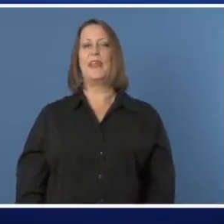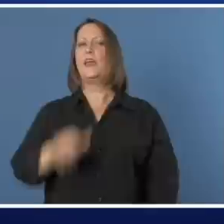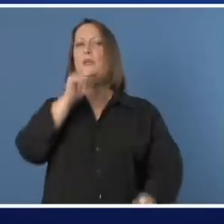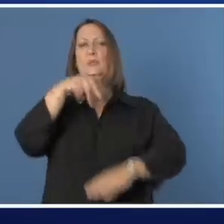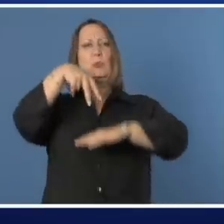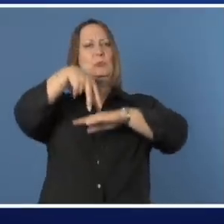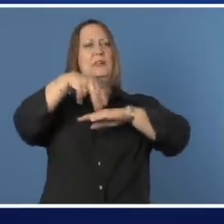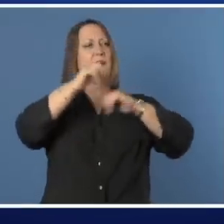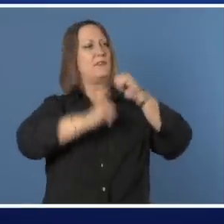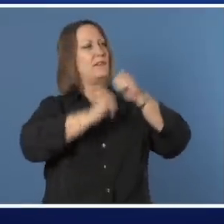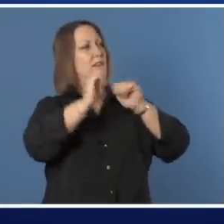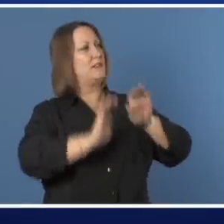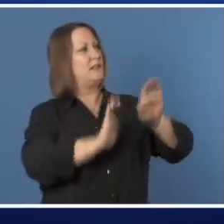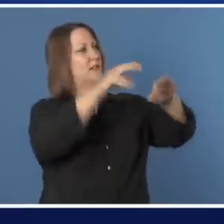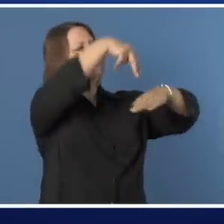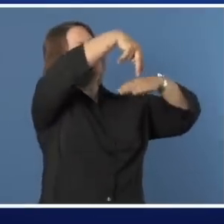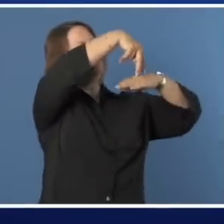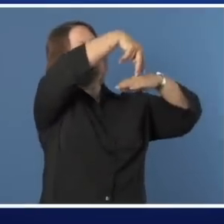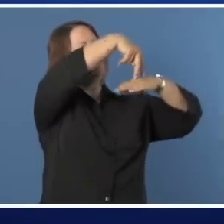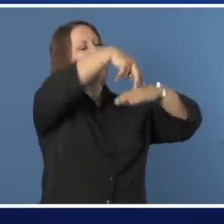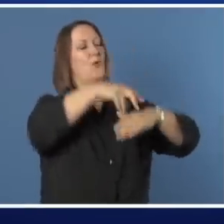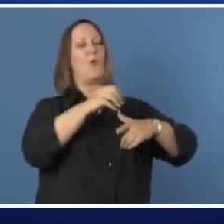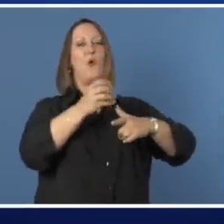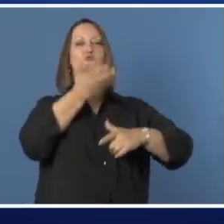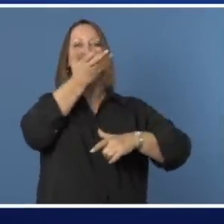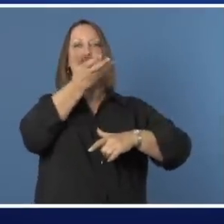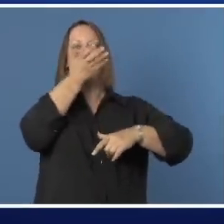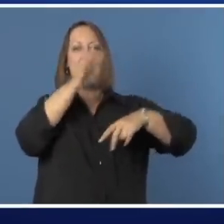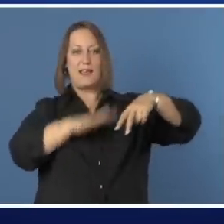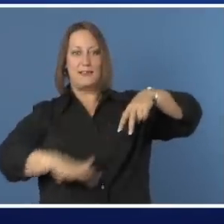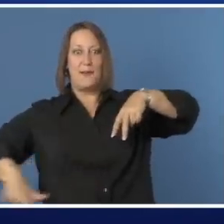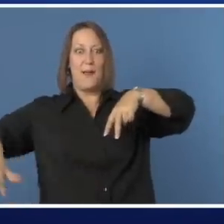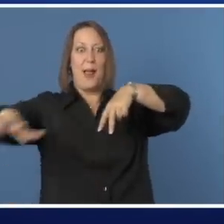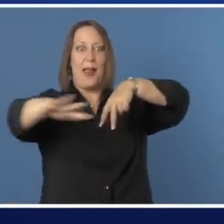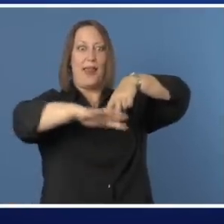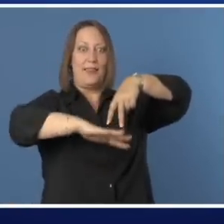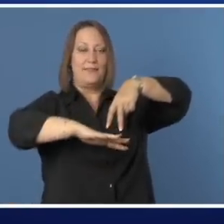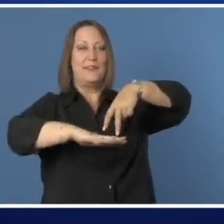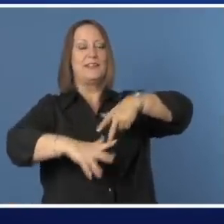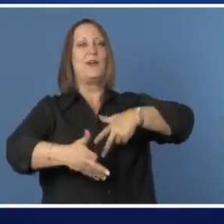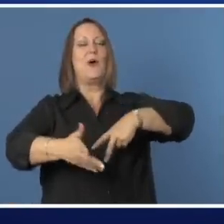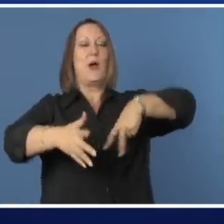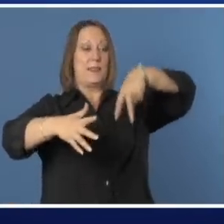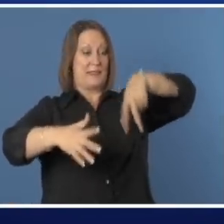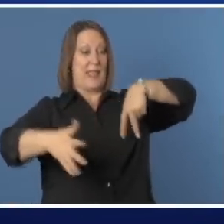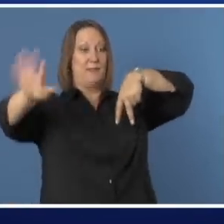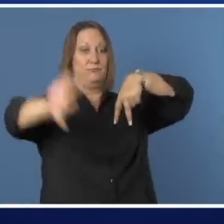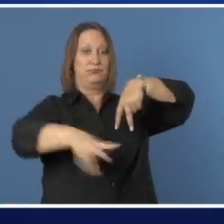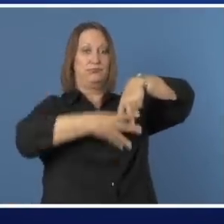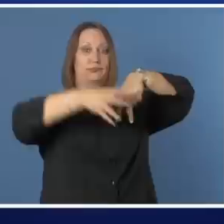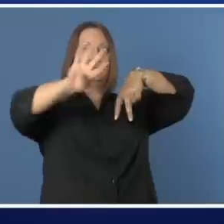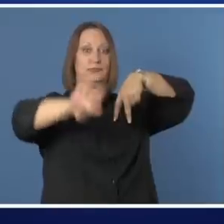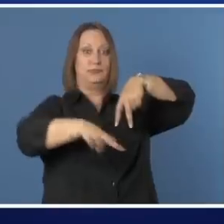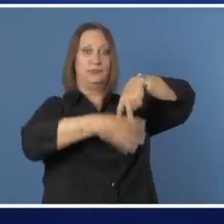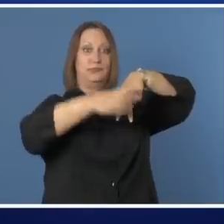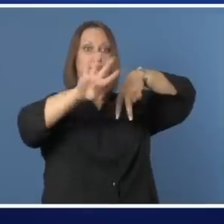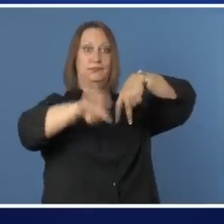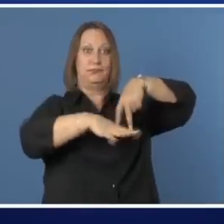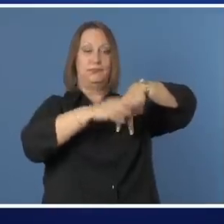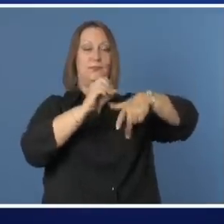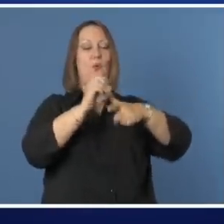Do not stand on a hilltop, in an open field, on the beach, or in a